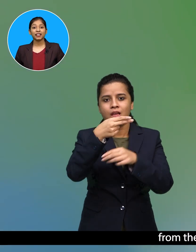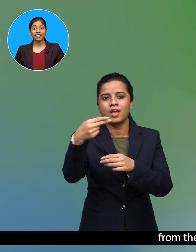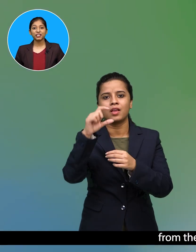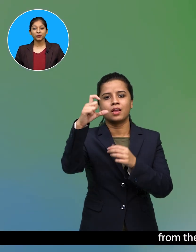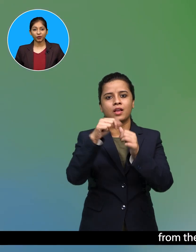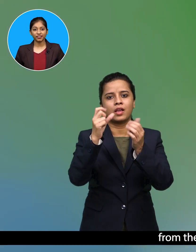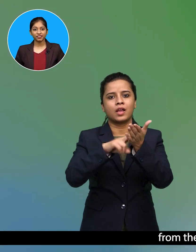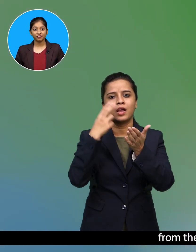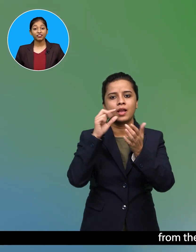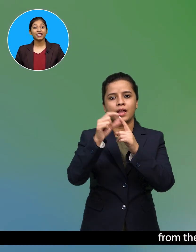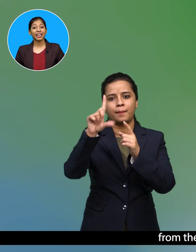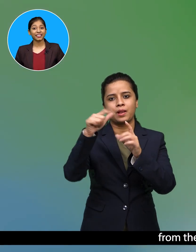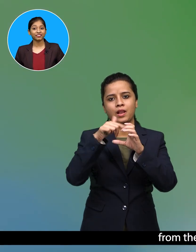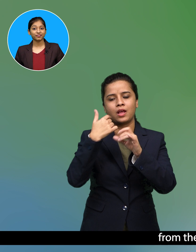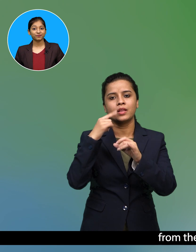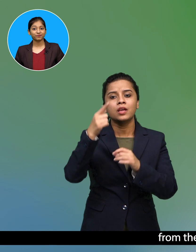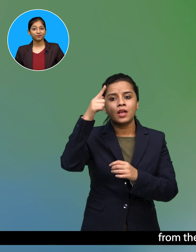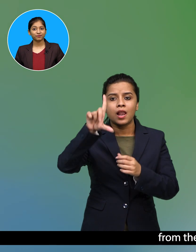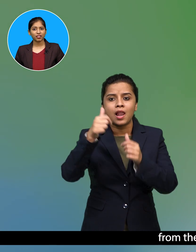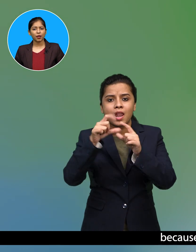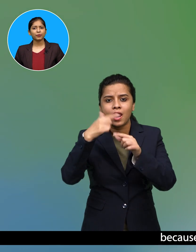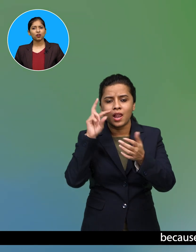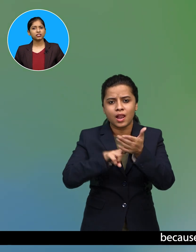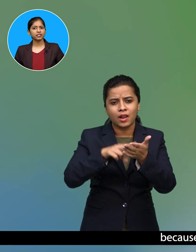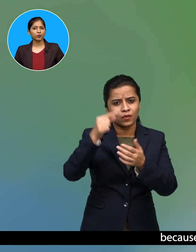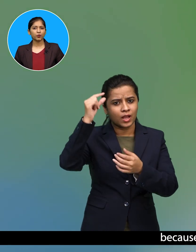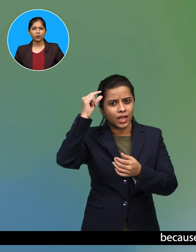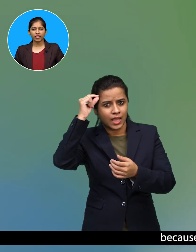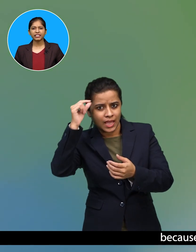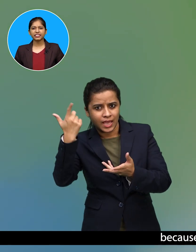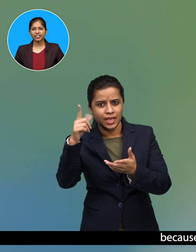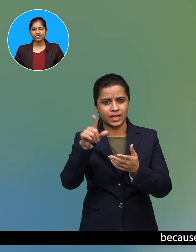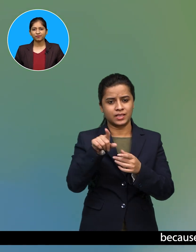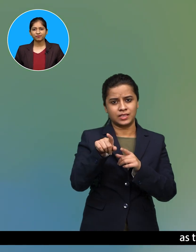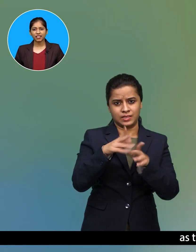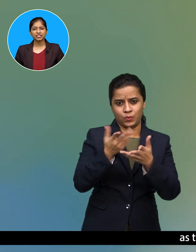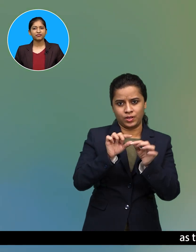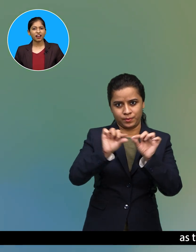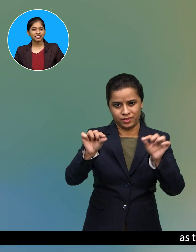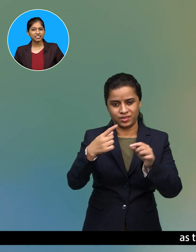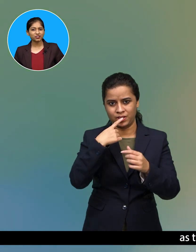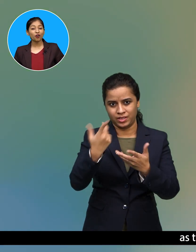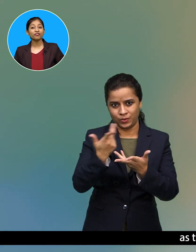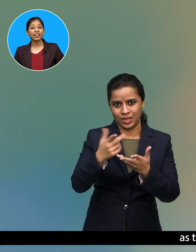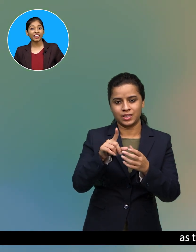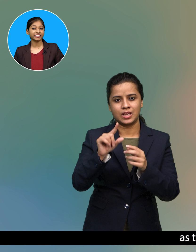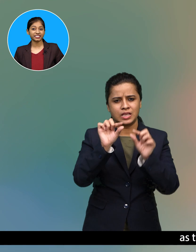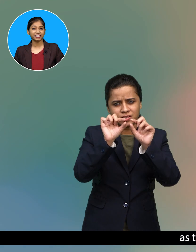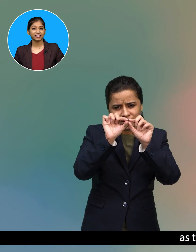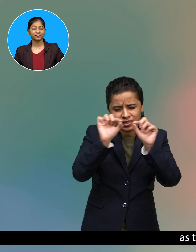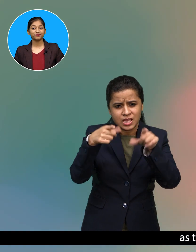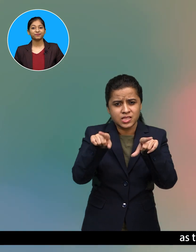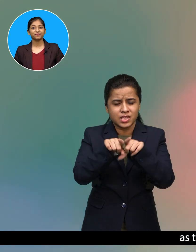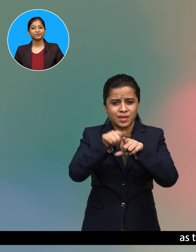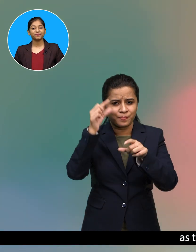from the Latin word for hair, because they were very thin as the finest of